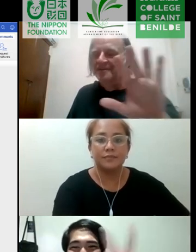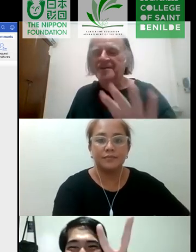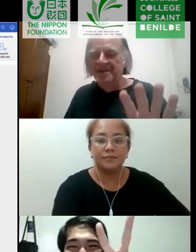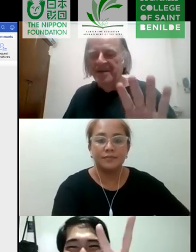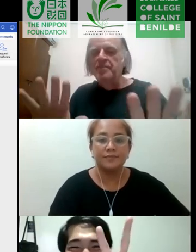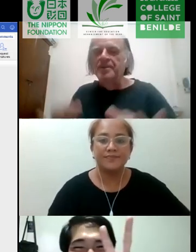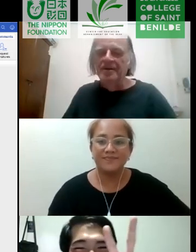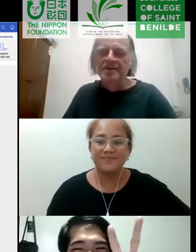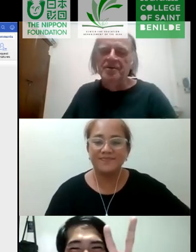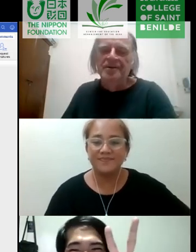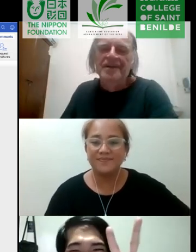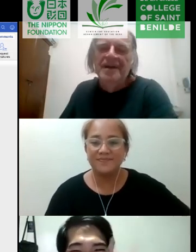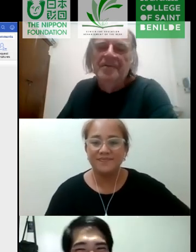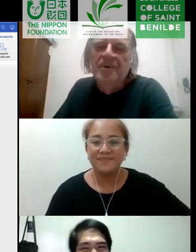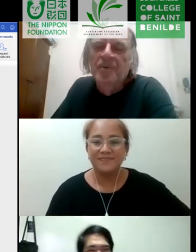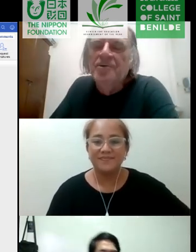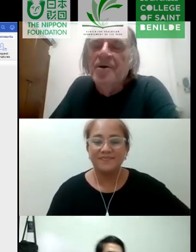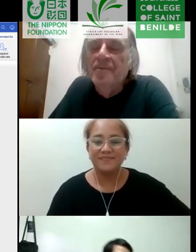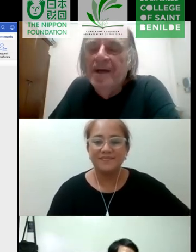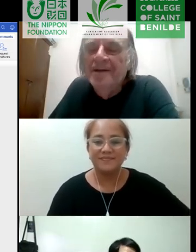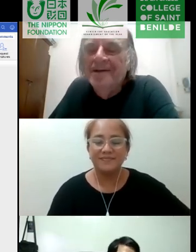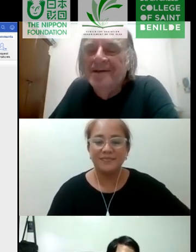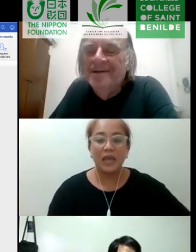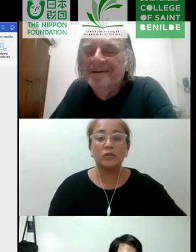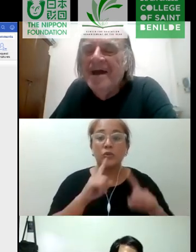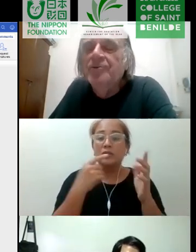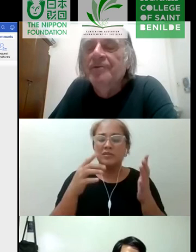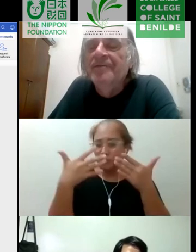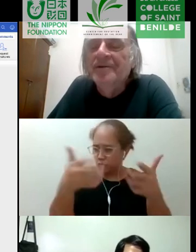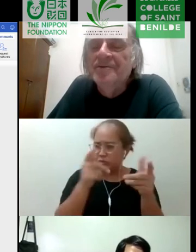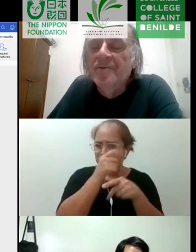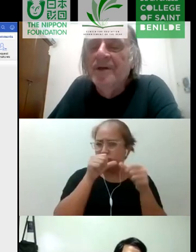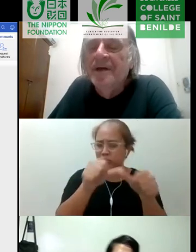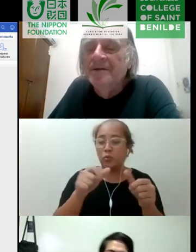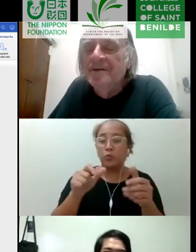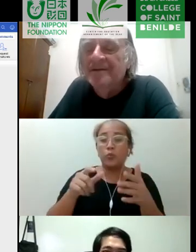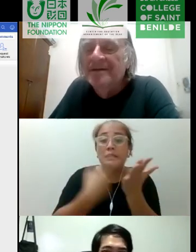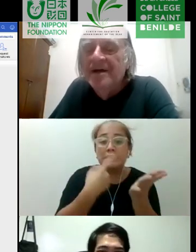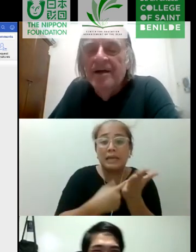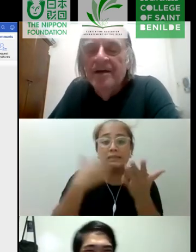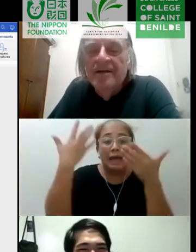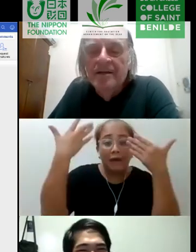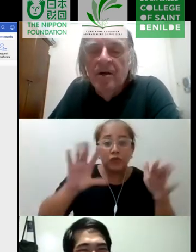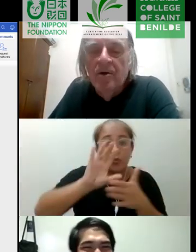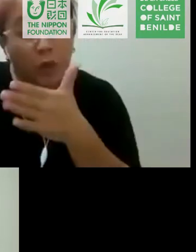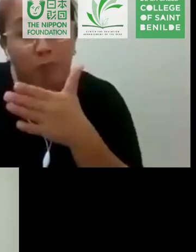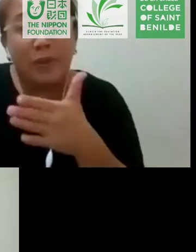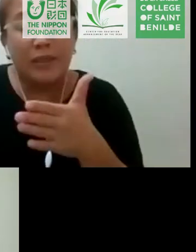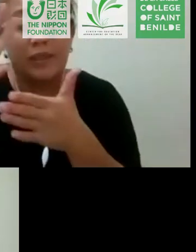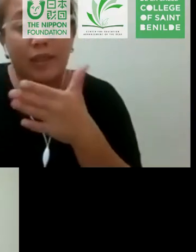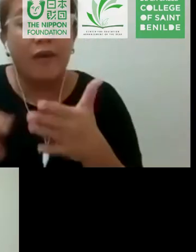yeah, keep it there is good, and we'll talk about it after we finish the one-handed signs.